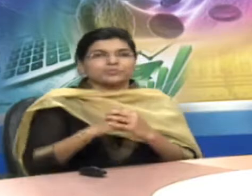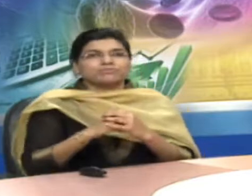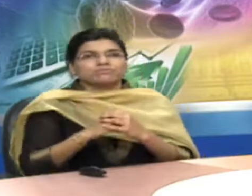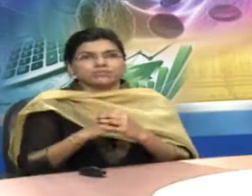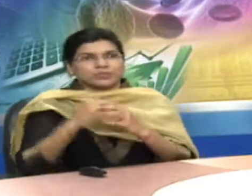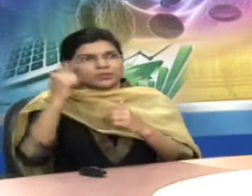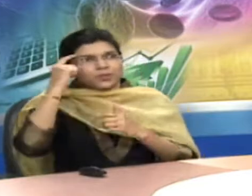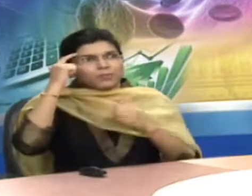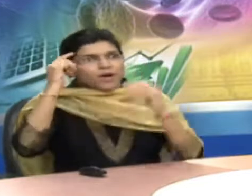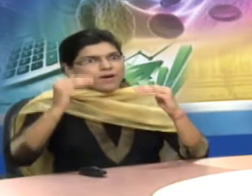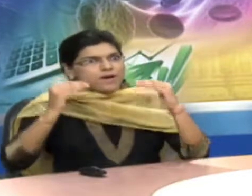Seventh word is